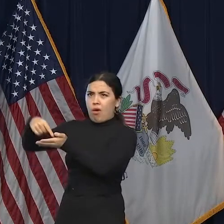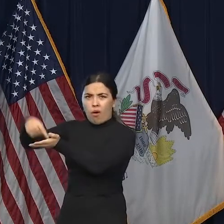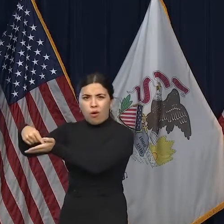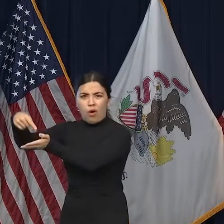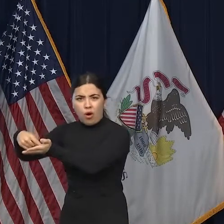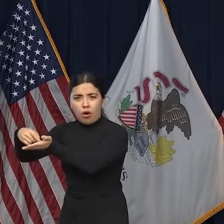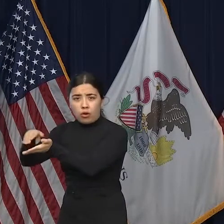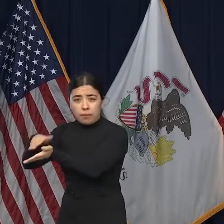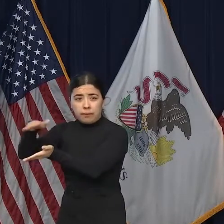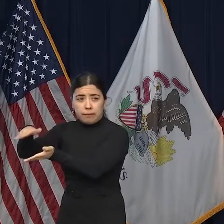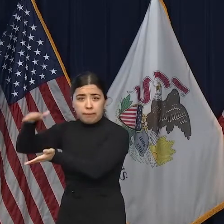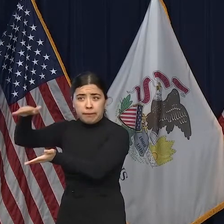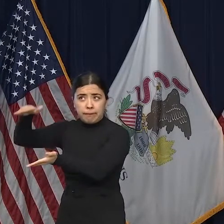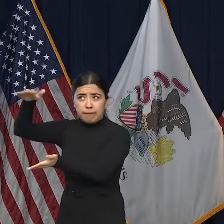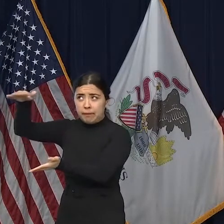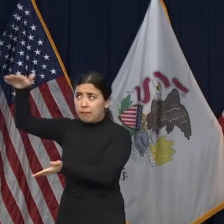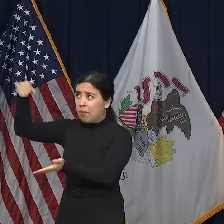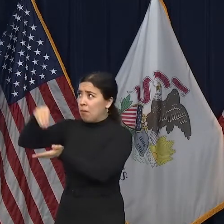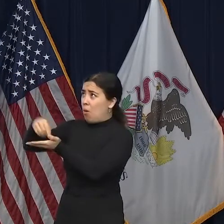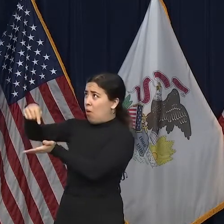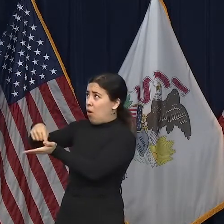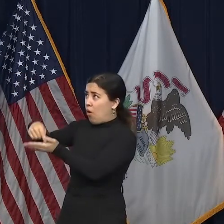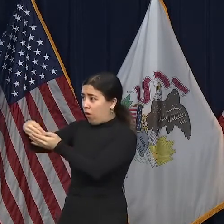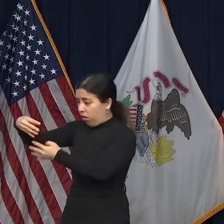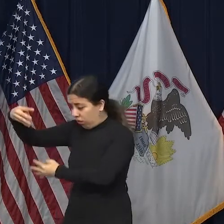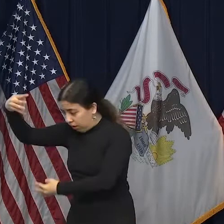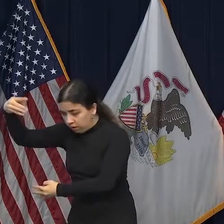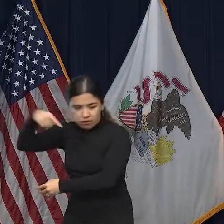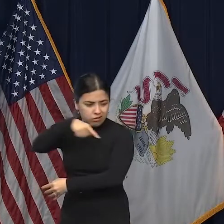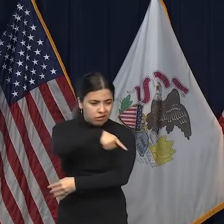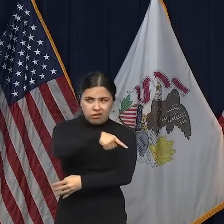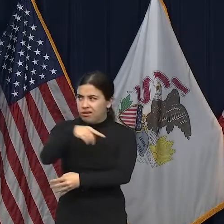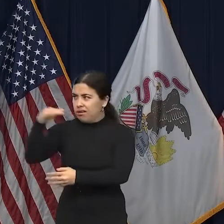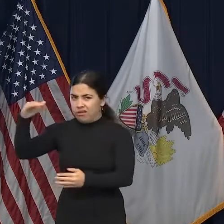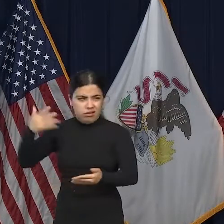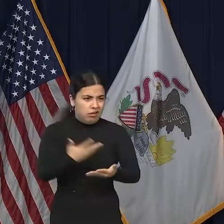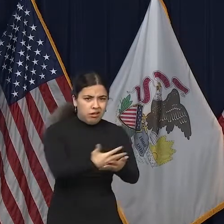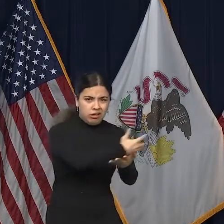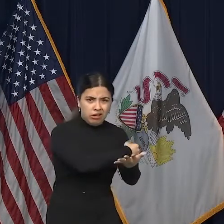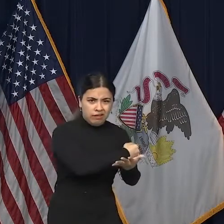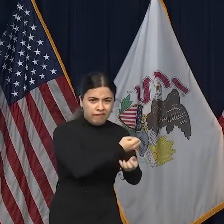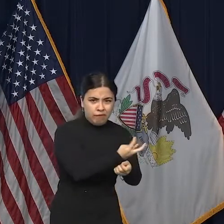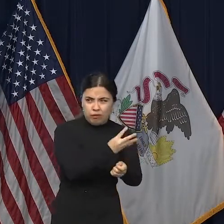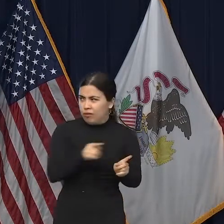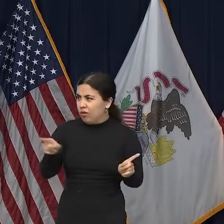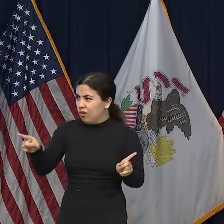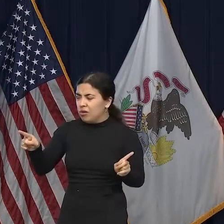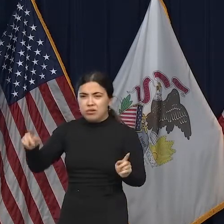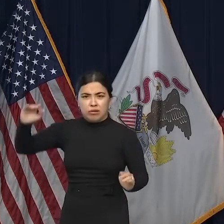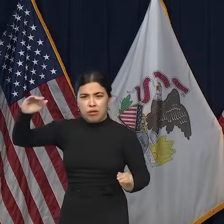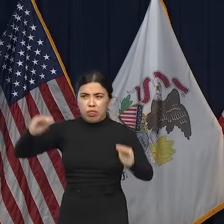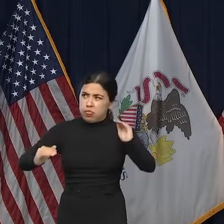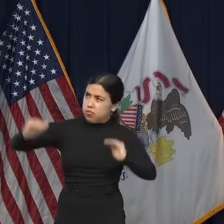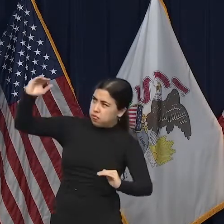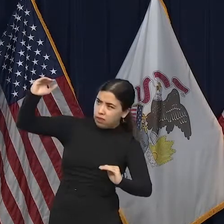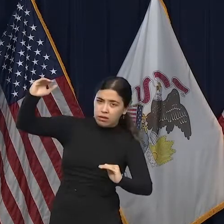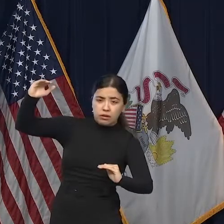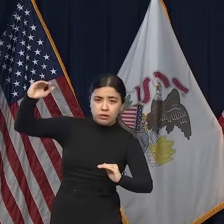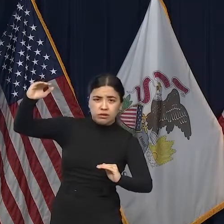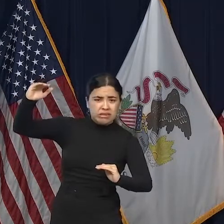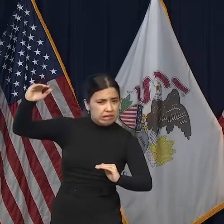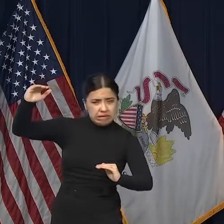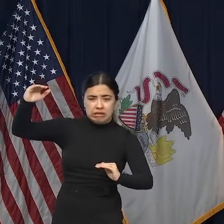we have in revenues. It's unsustainable. My predecessor, Governor Rauner, tried to drag the